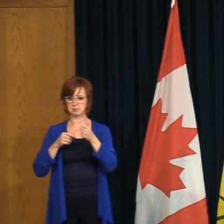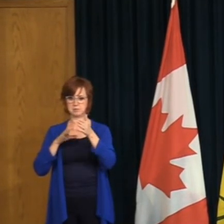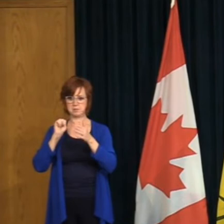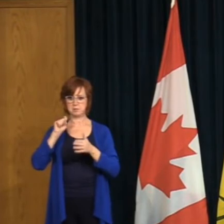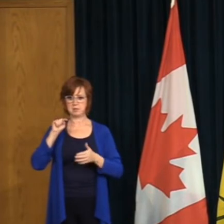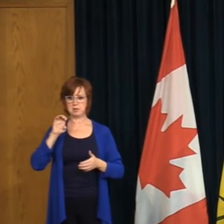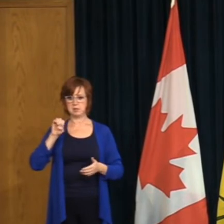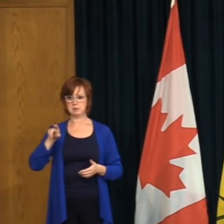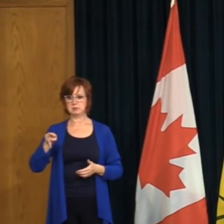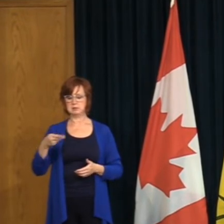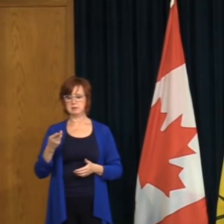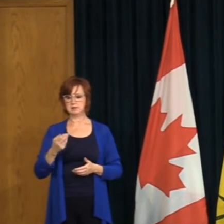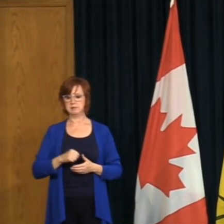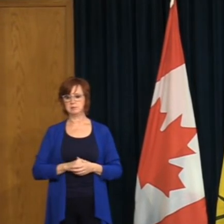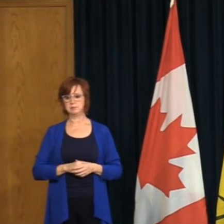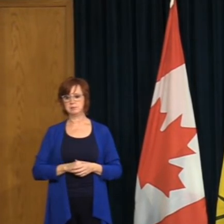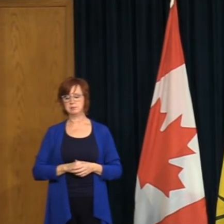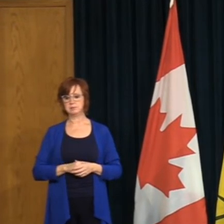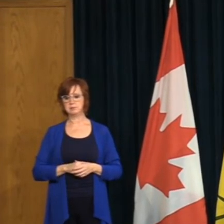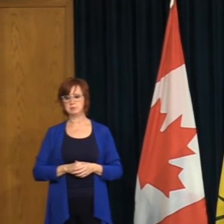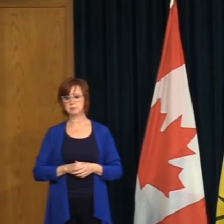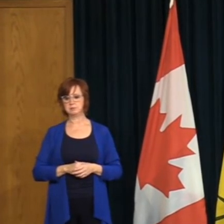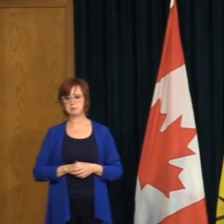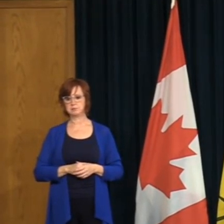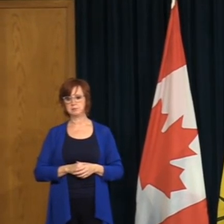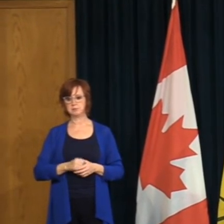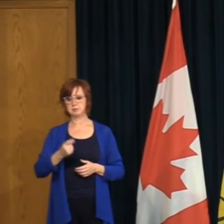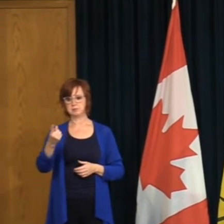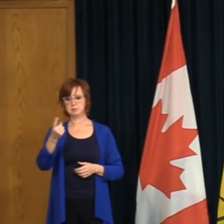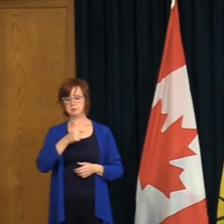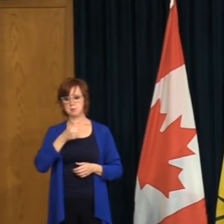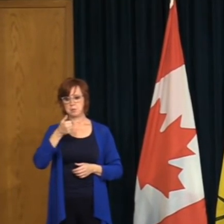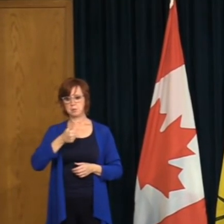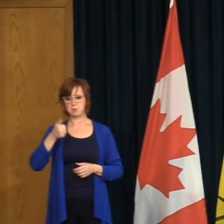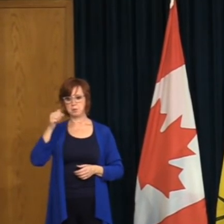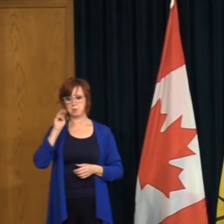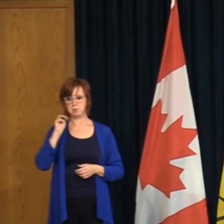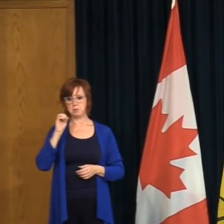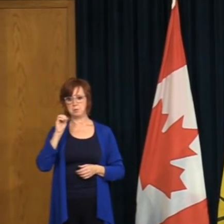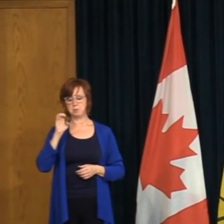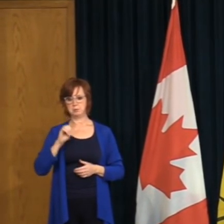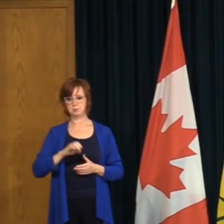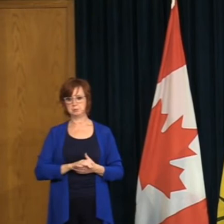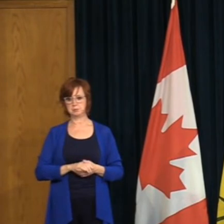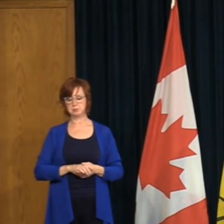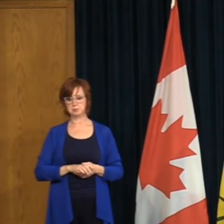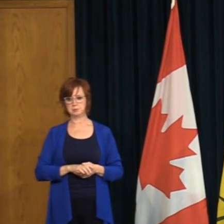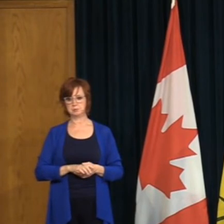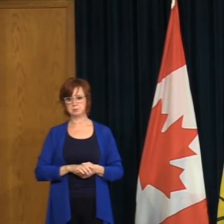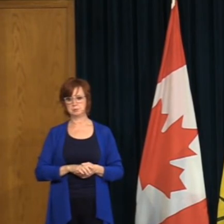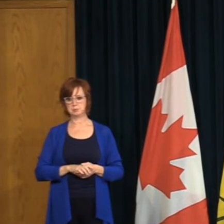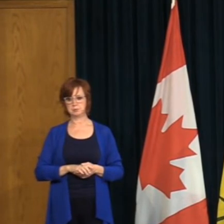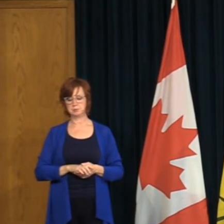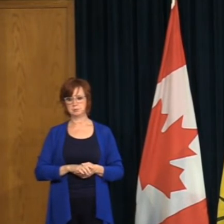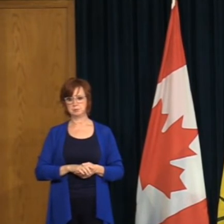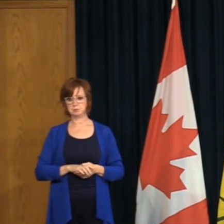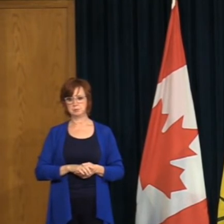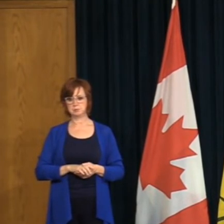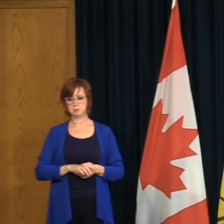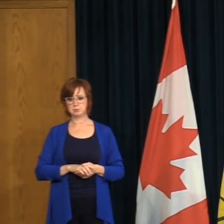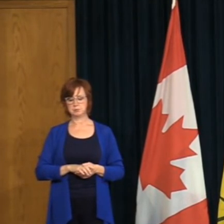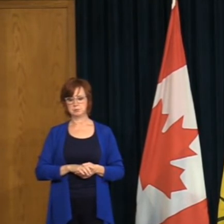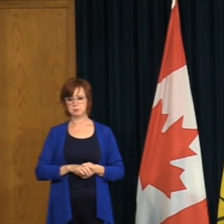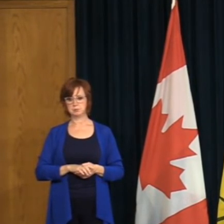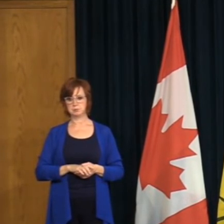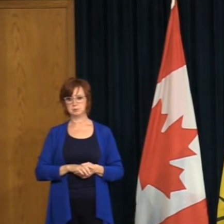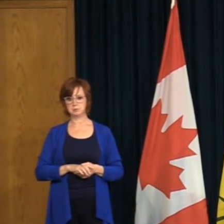Steph? Yeah, Mr. Premier, do you think that the liquidity you're asking for the oil